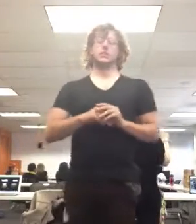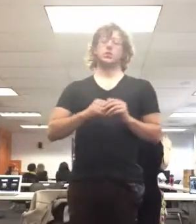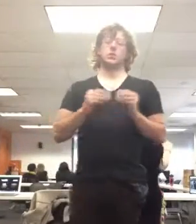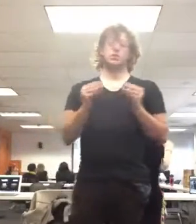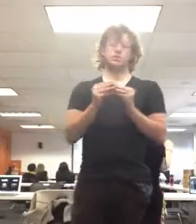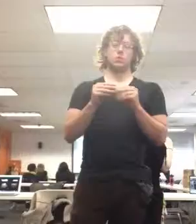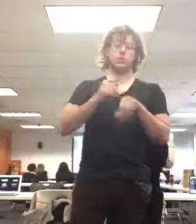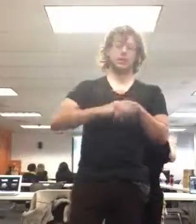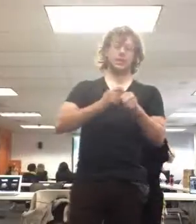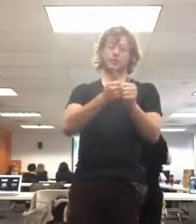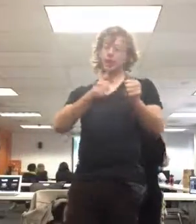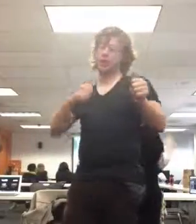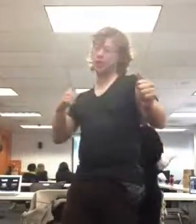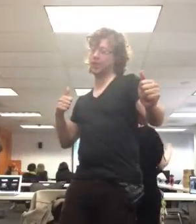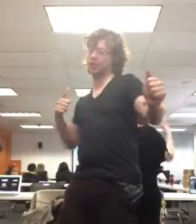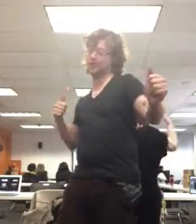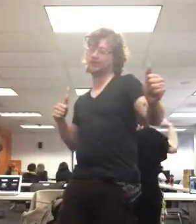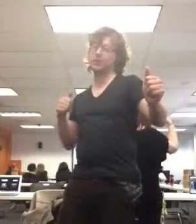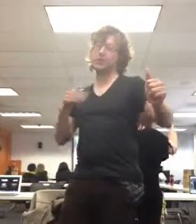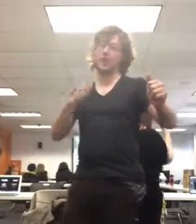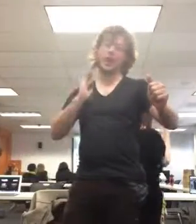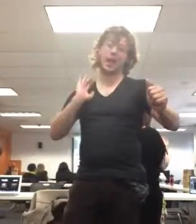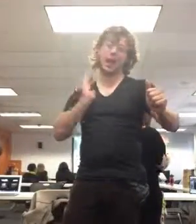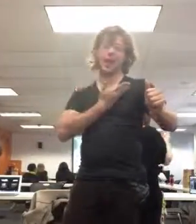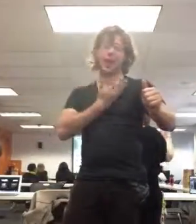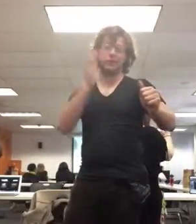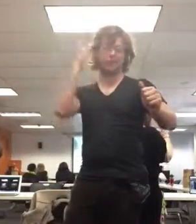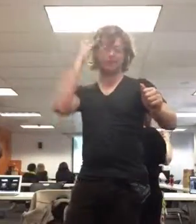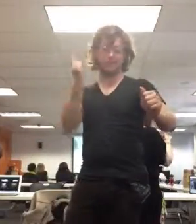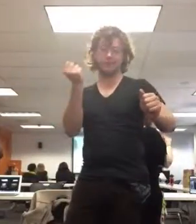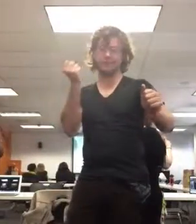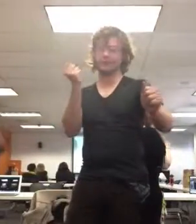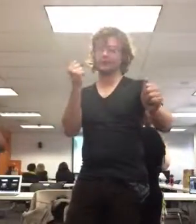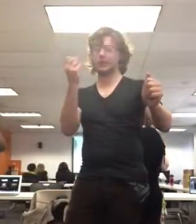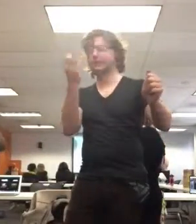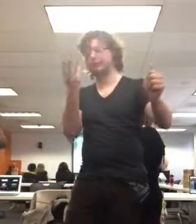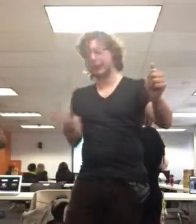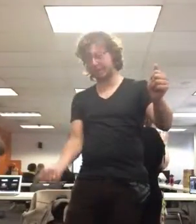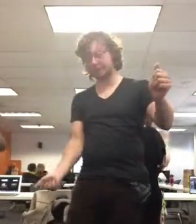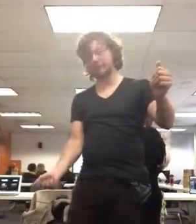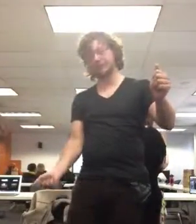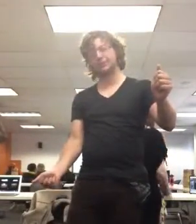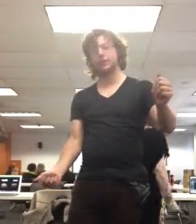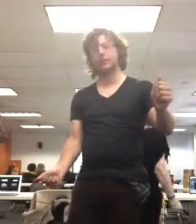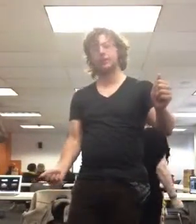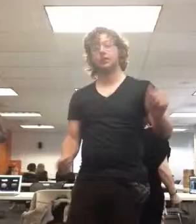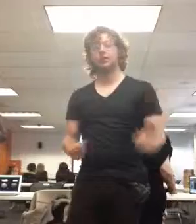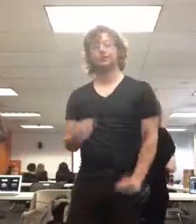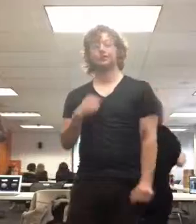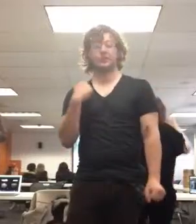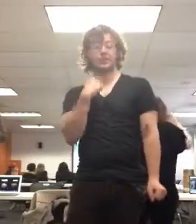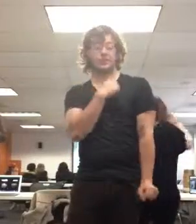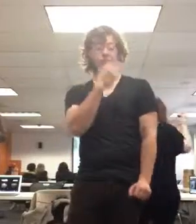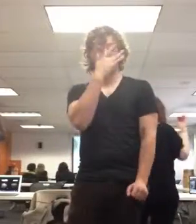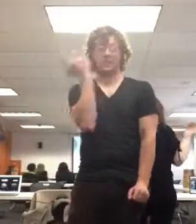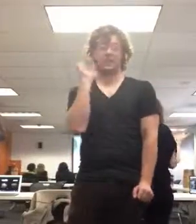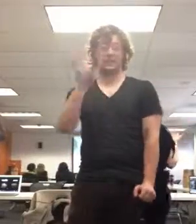the information, the more it decays and it goes away and we forget what it is that we're trying to convey.